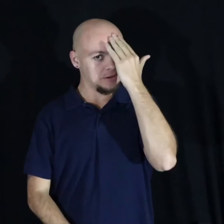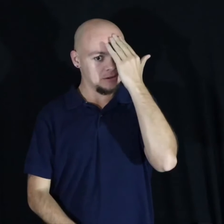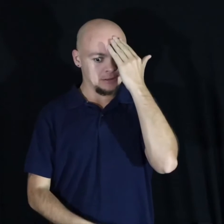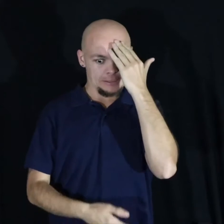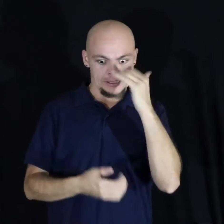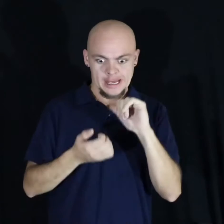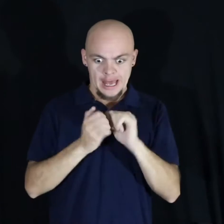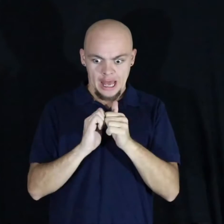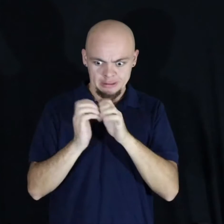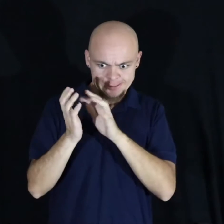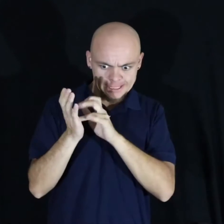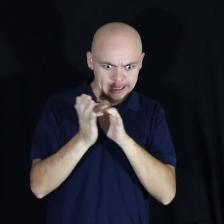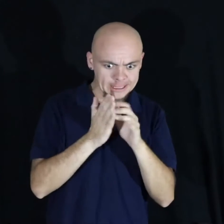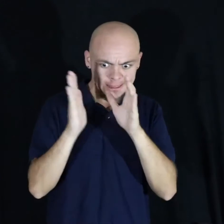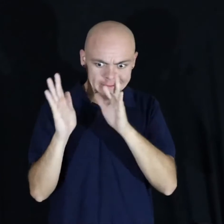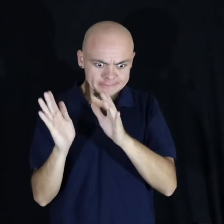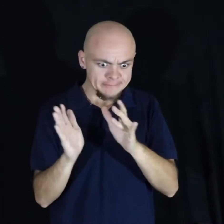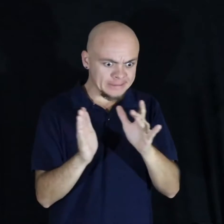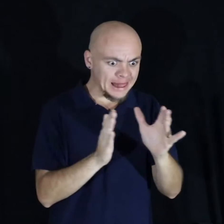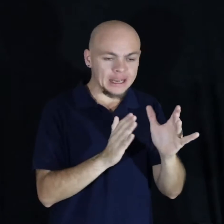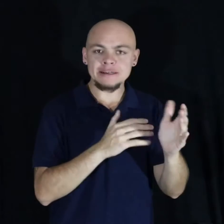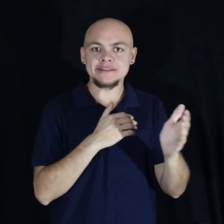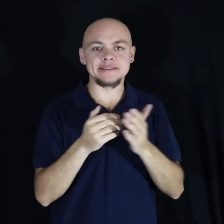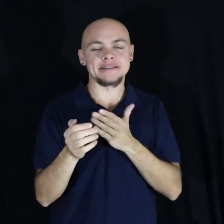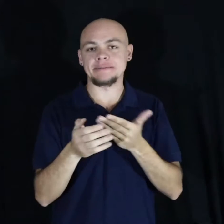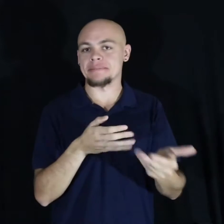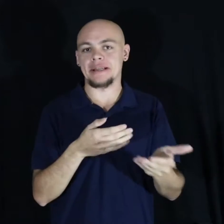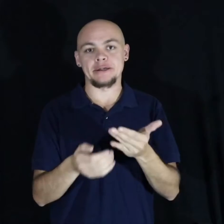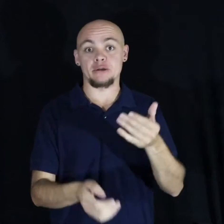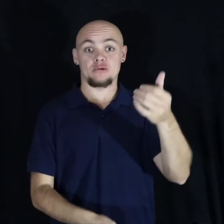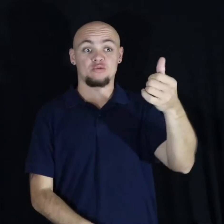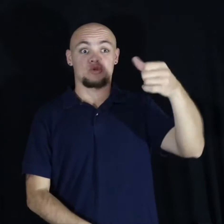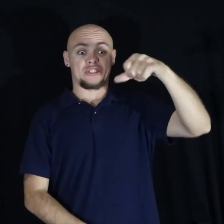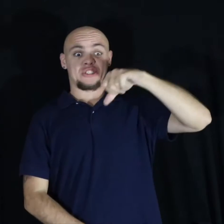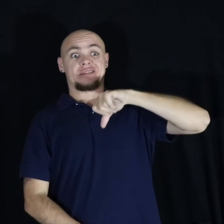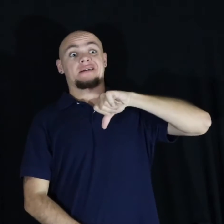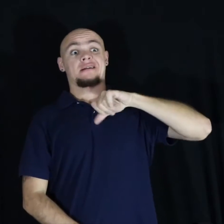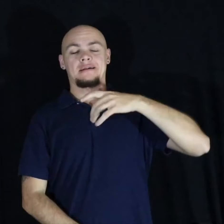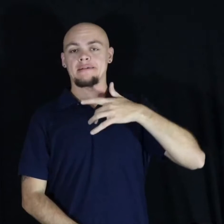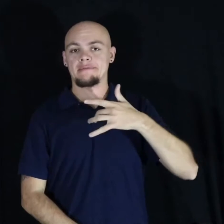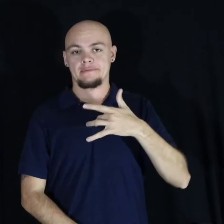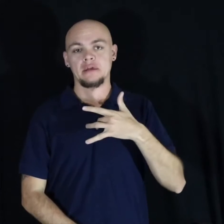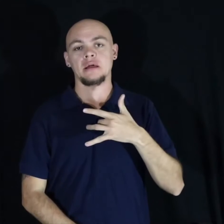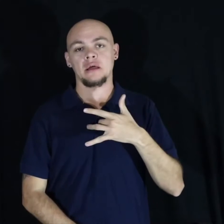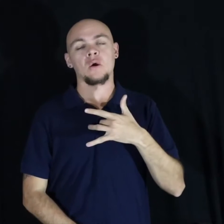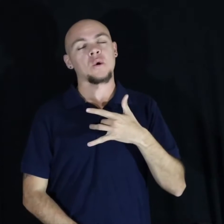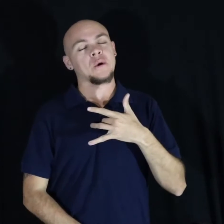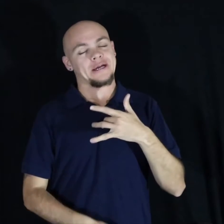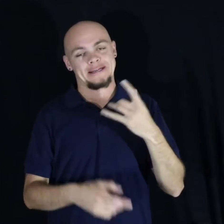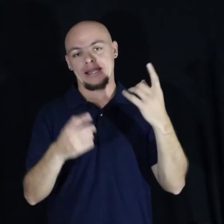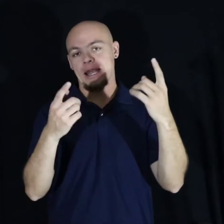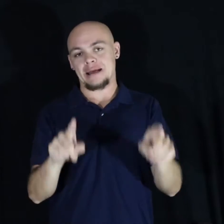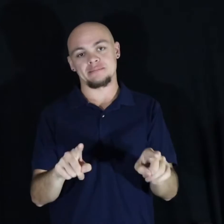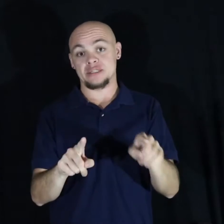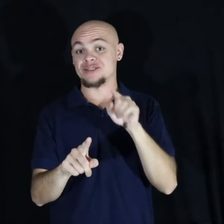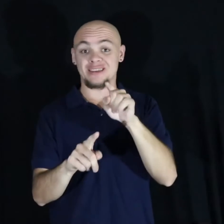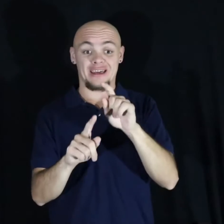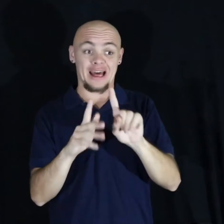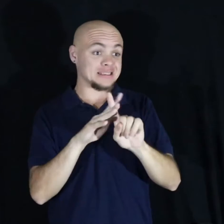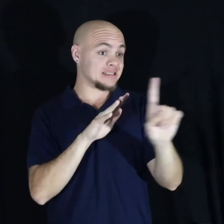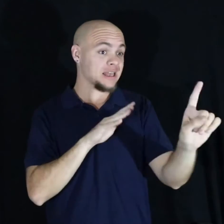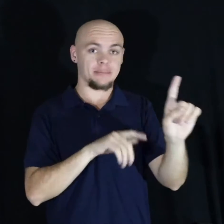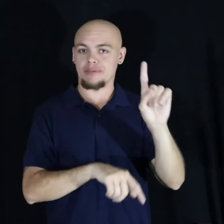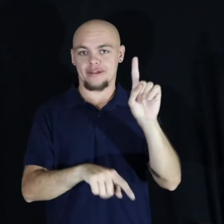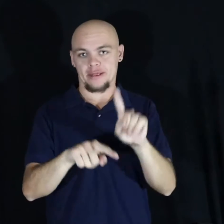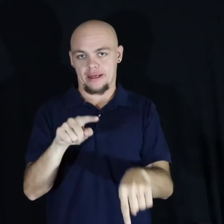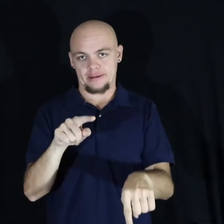calculated or miscalculated our judgment may be, rejection is completely inevitable. None of us can escape it, and we